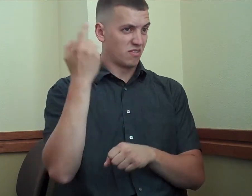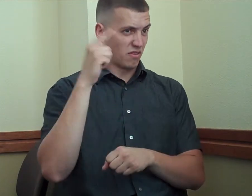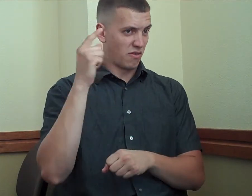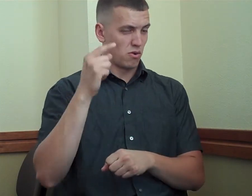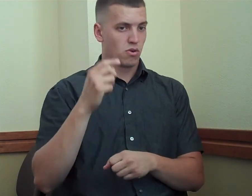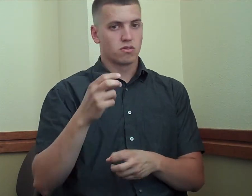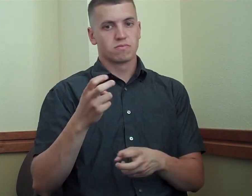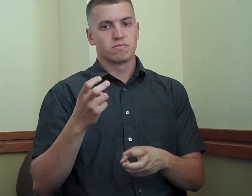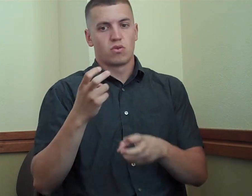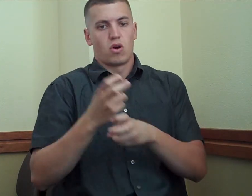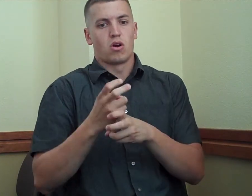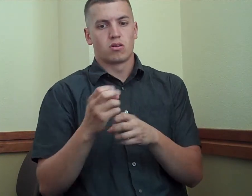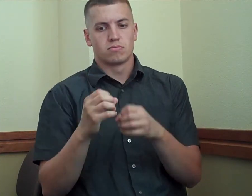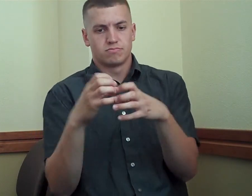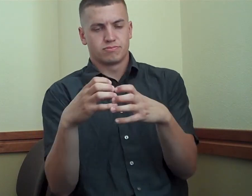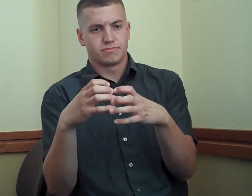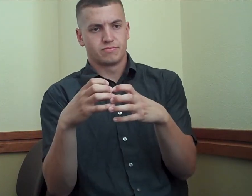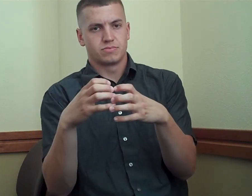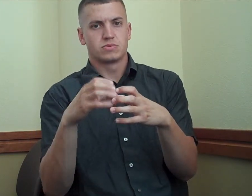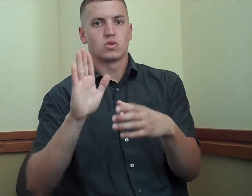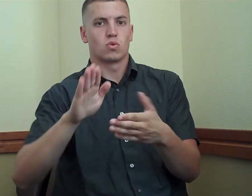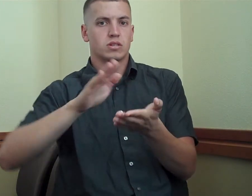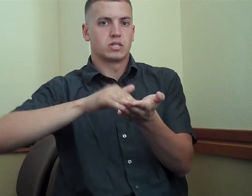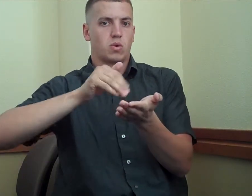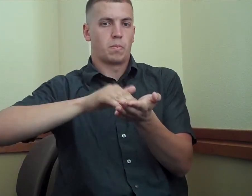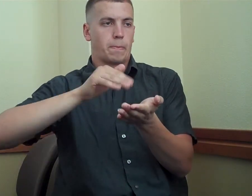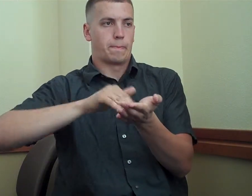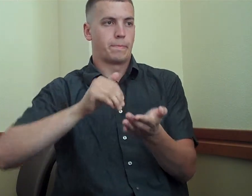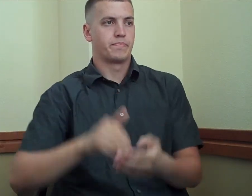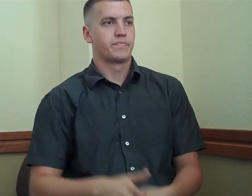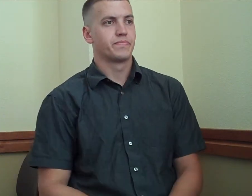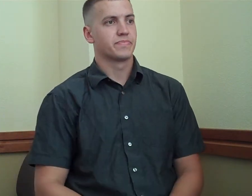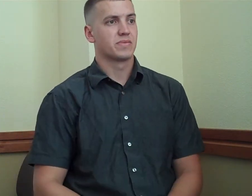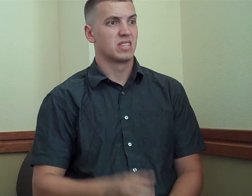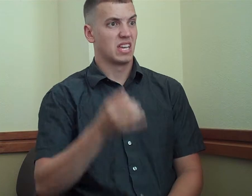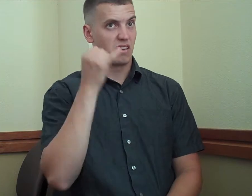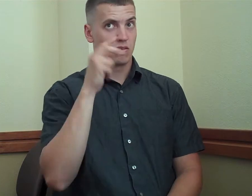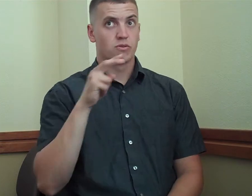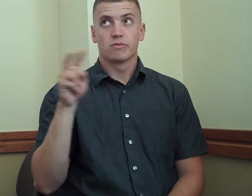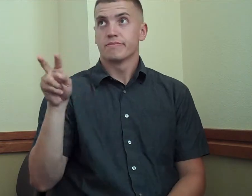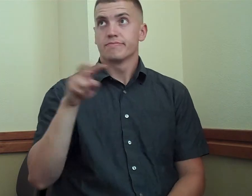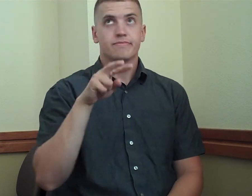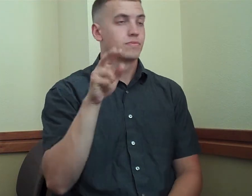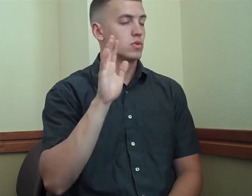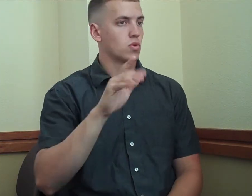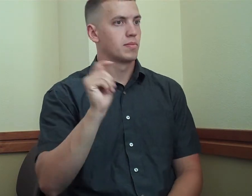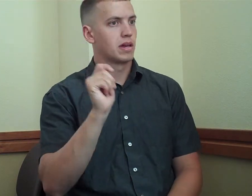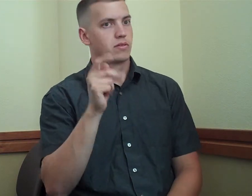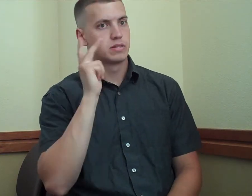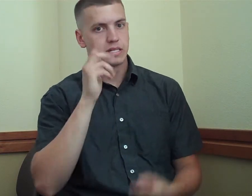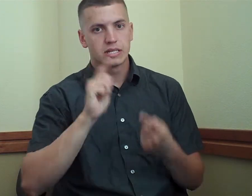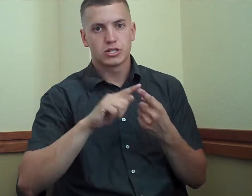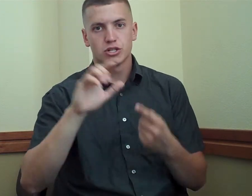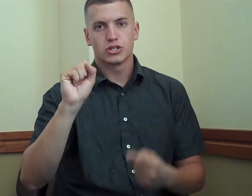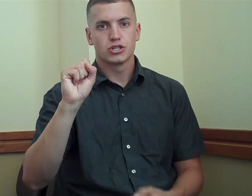effect. Then if you look around you in the bathroom, you see lots more products like shampoo, conditioner, anti-wrinkle